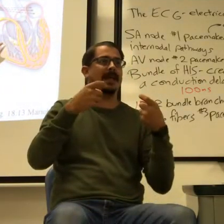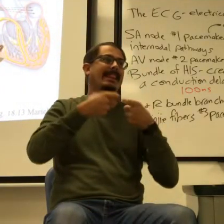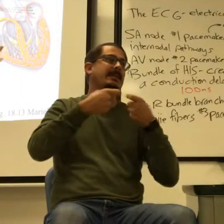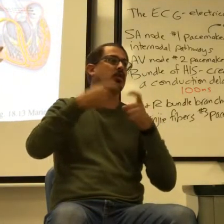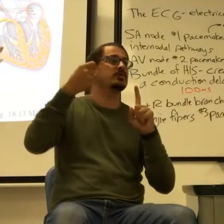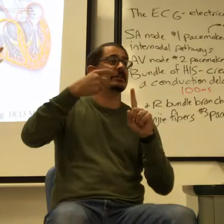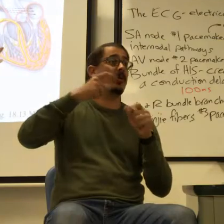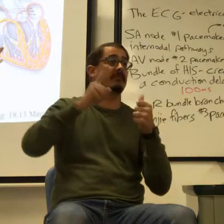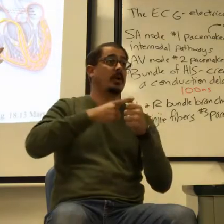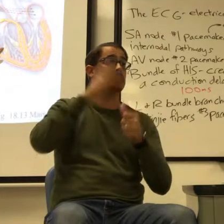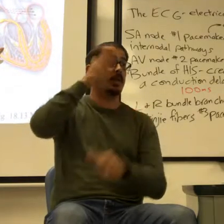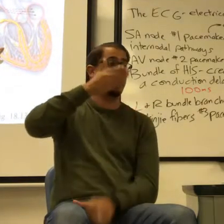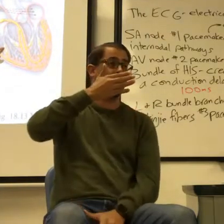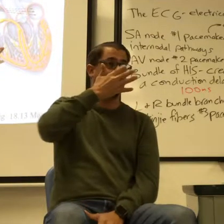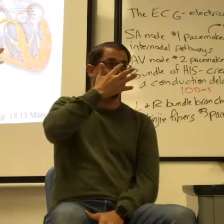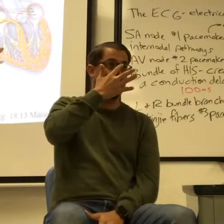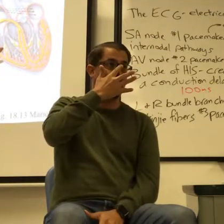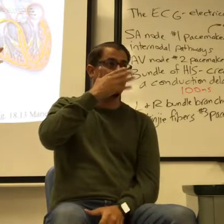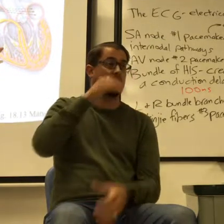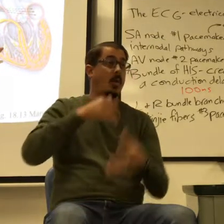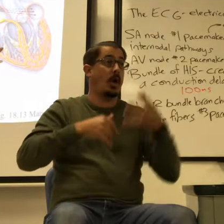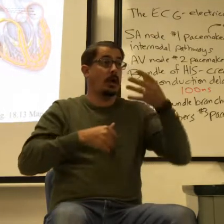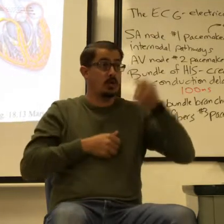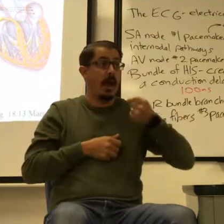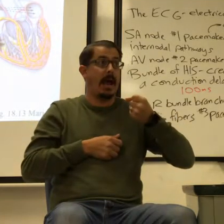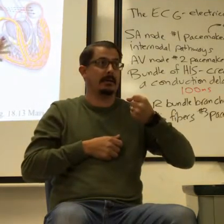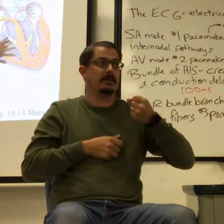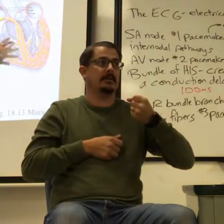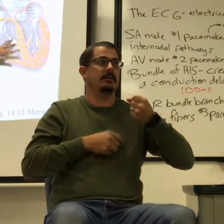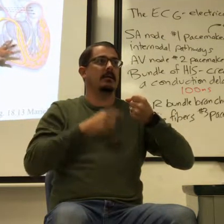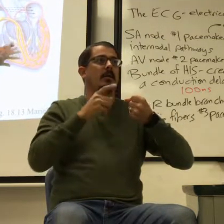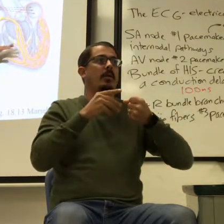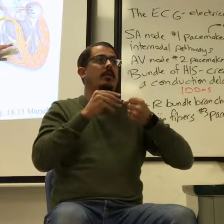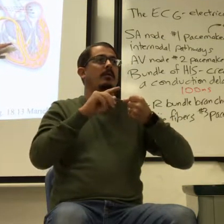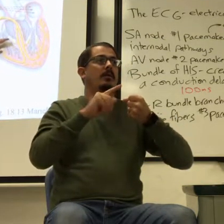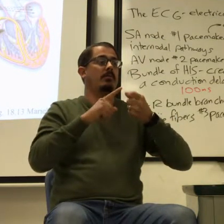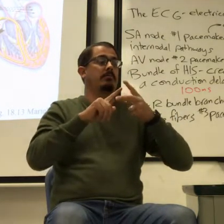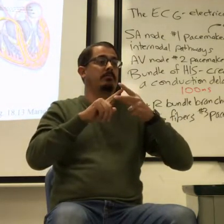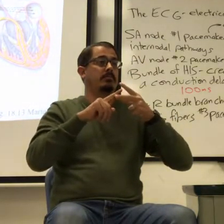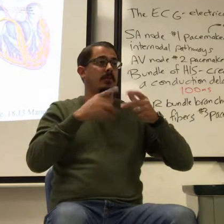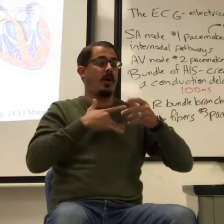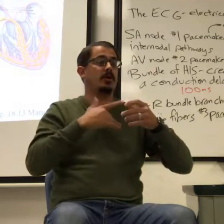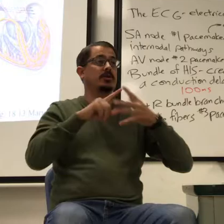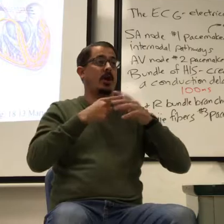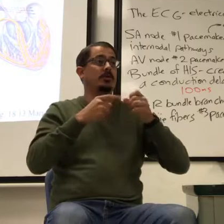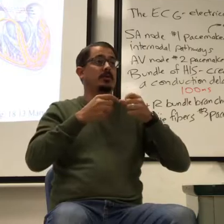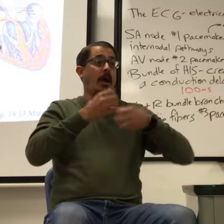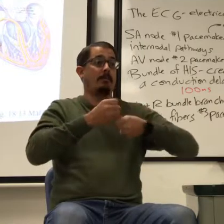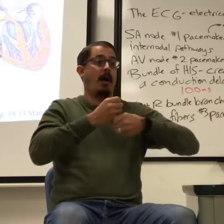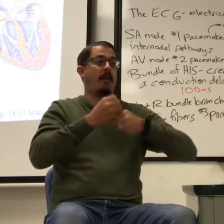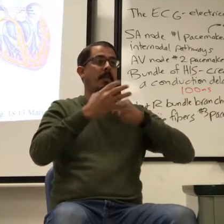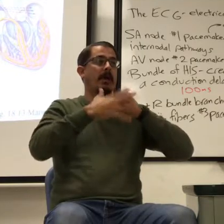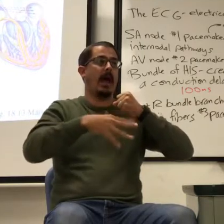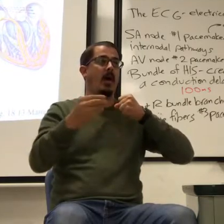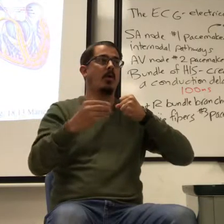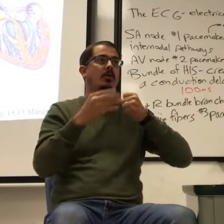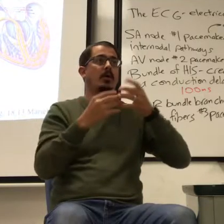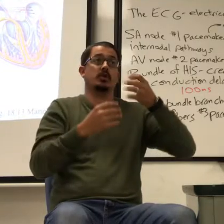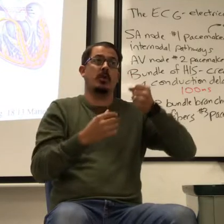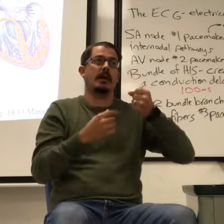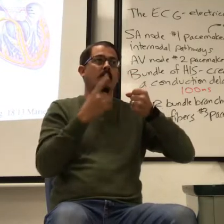electrical signal first. So they'll contract. So that way when the heart starts to pump blood out, the papillary are already contracted.